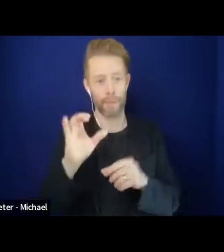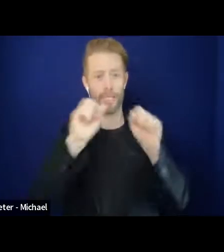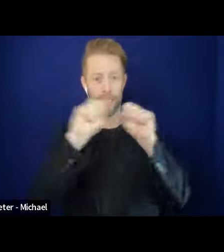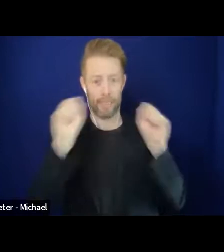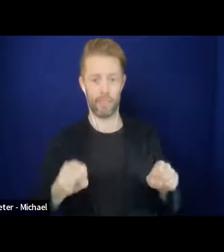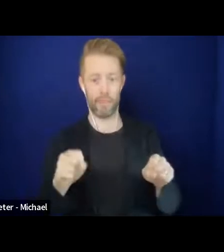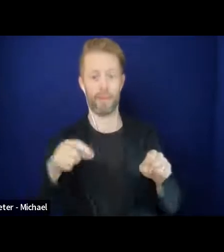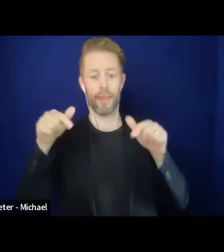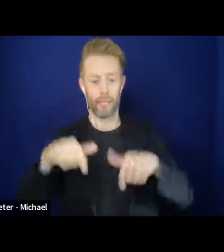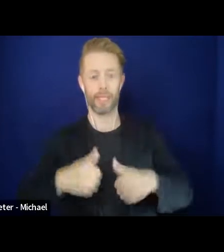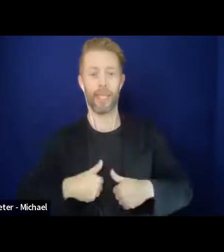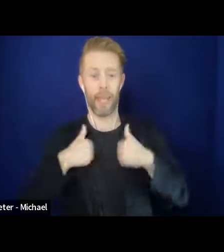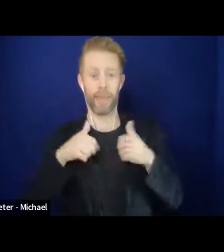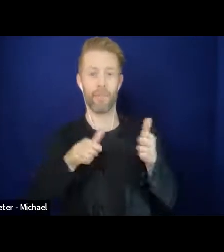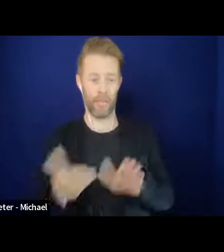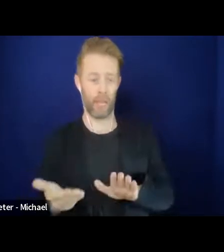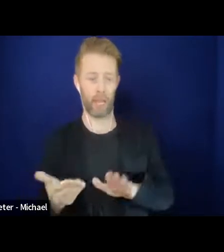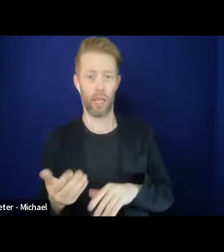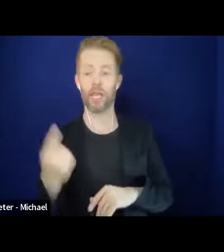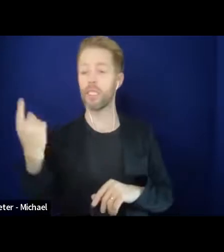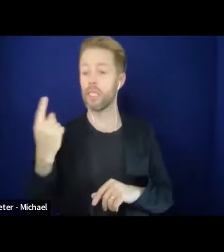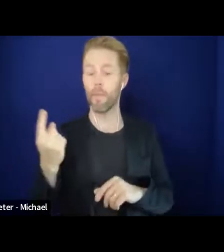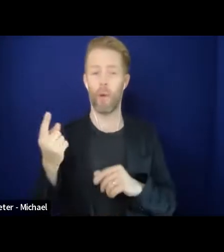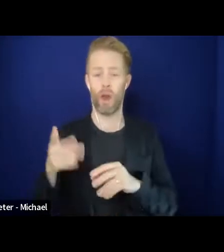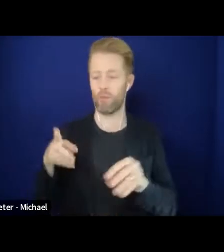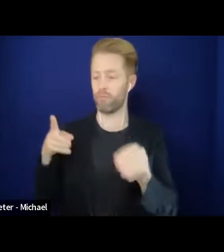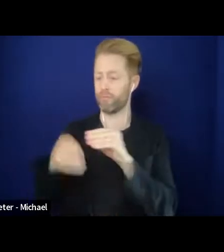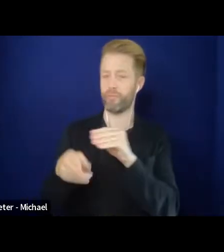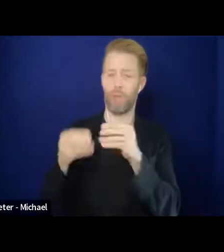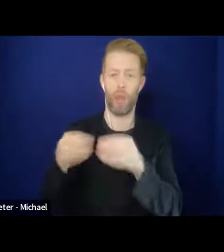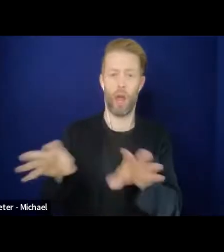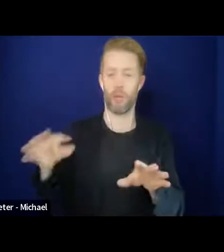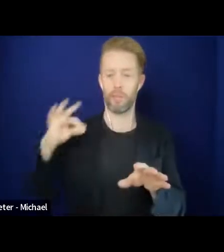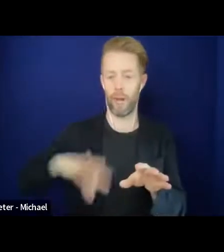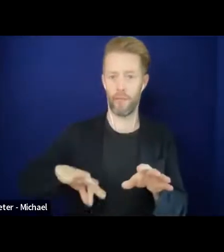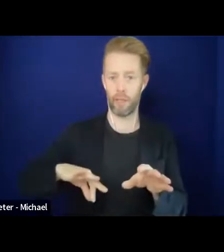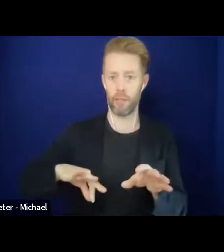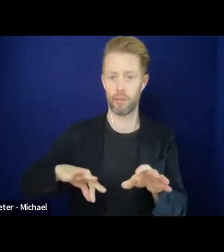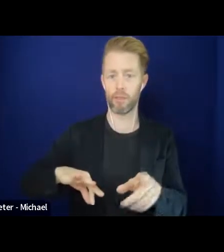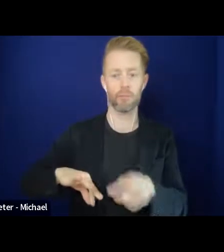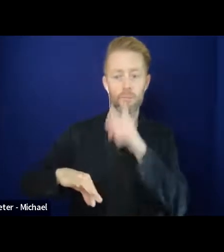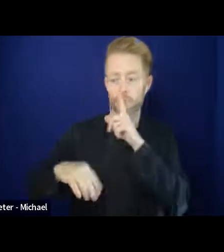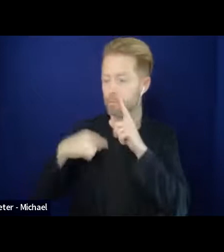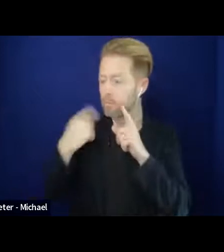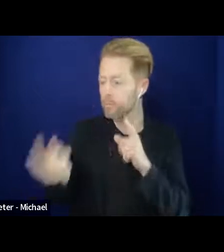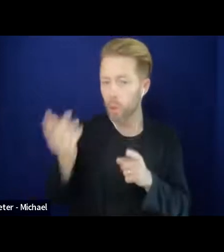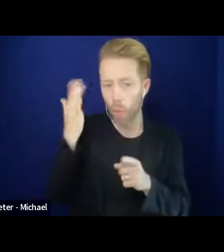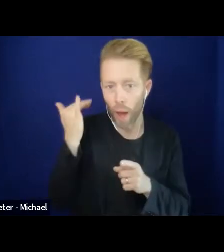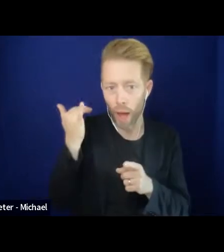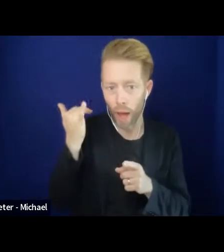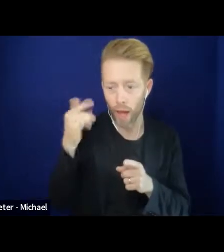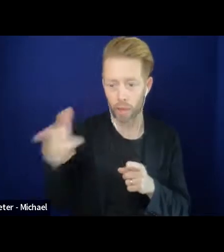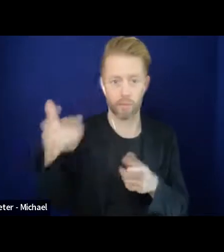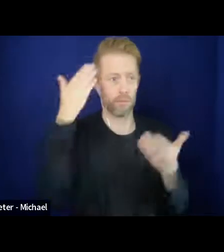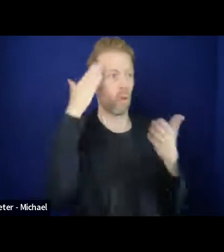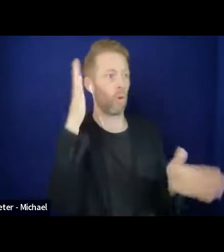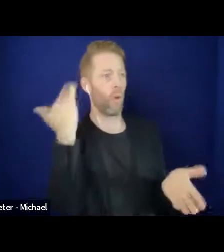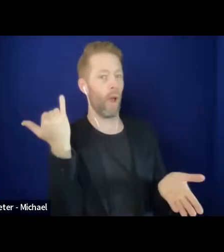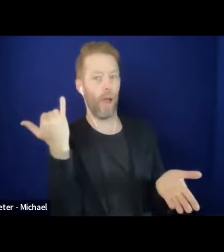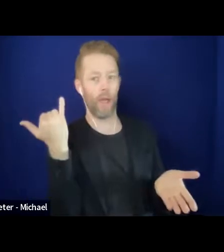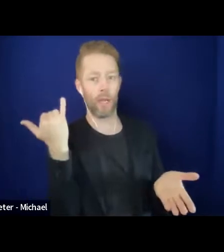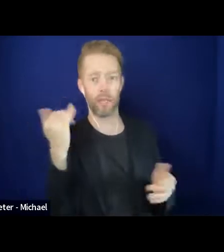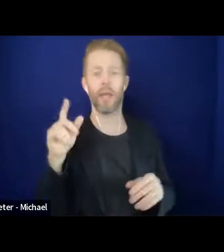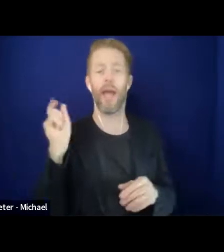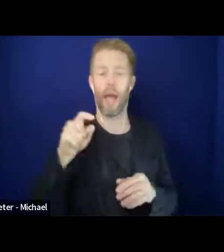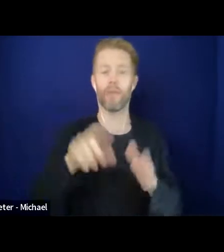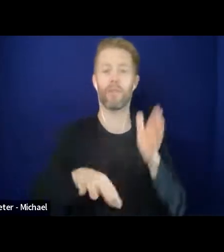and somebody lost benefits and they don't know why, and they don't have access to the data that could tell them why. Everything